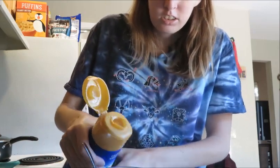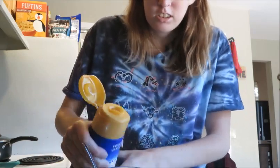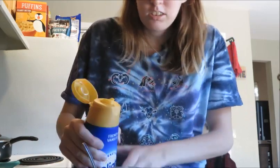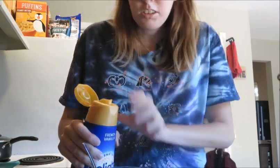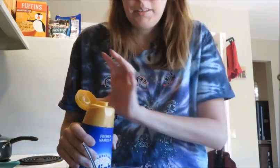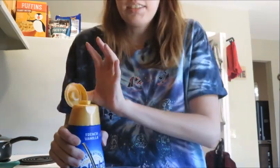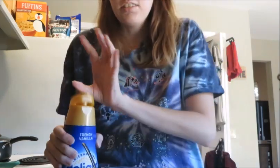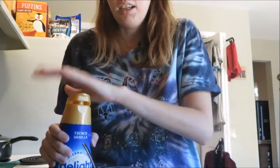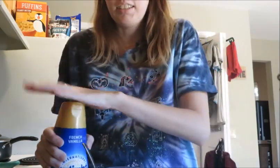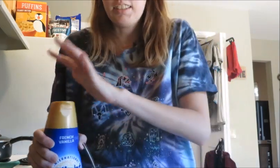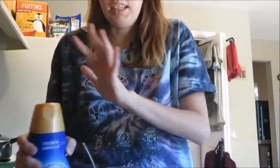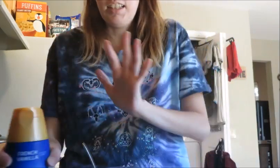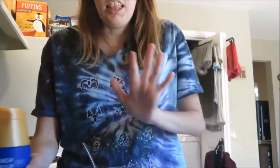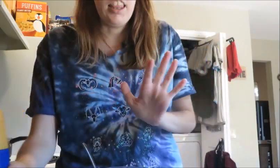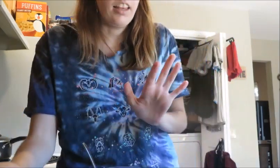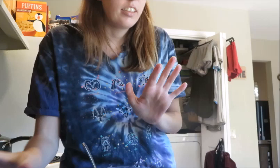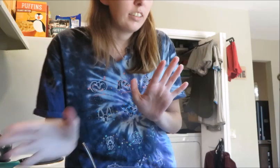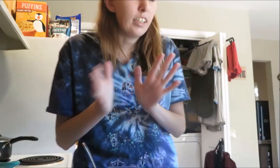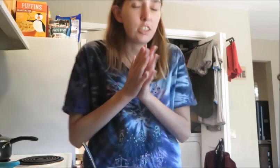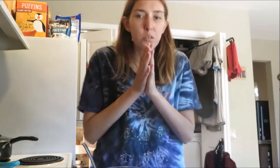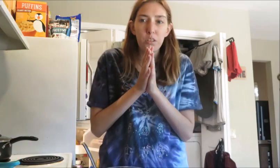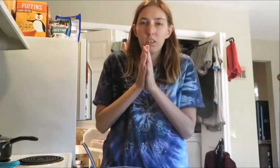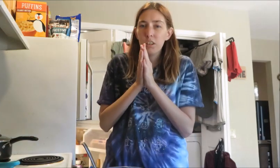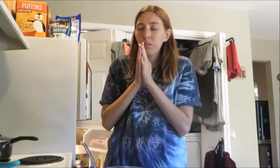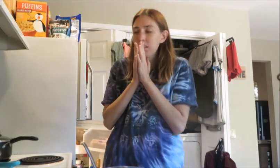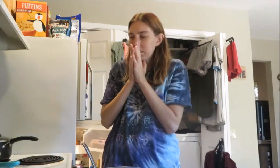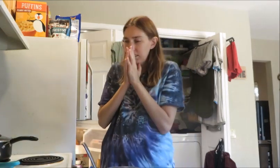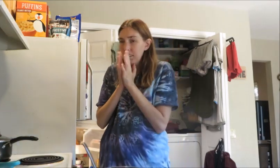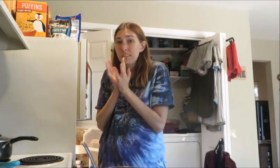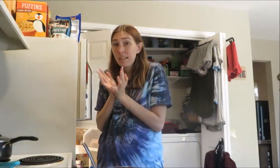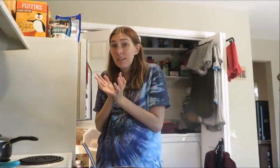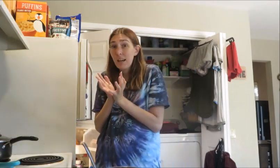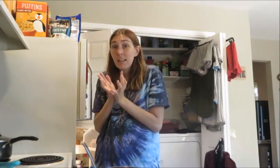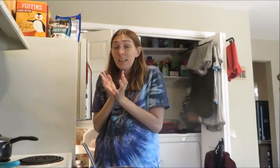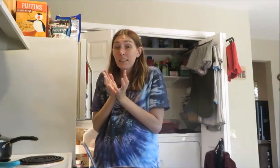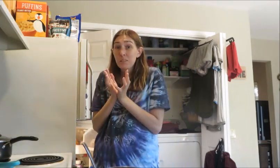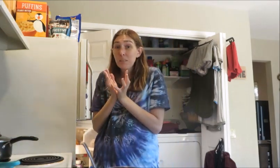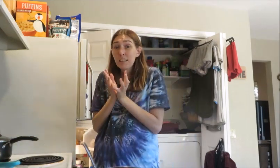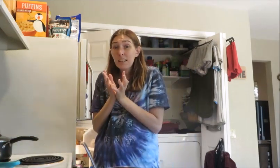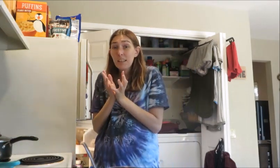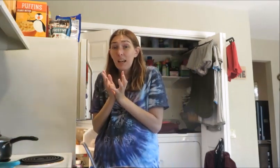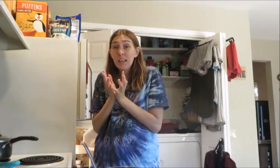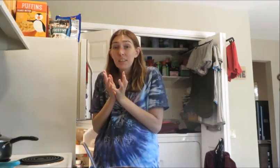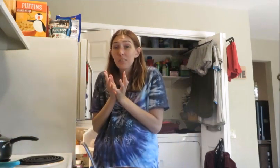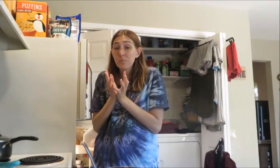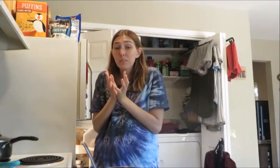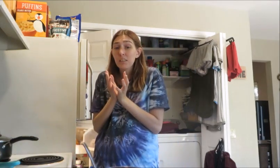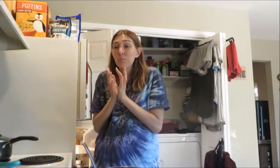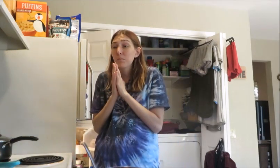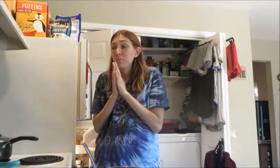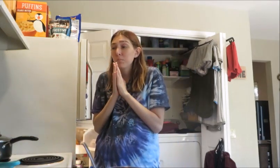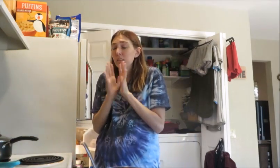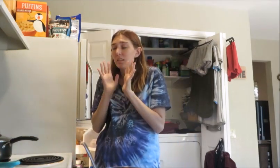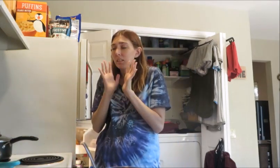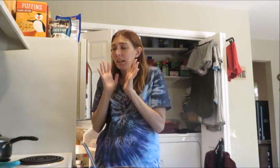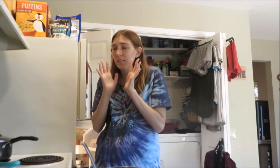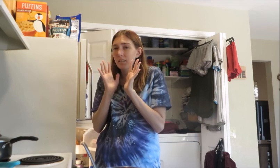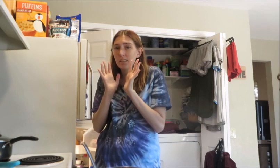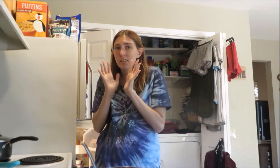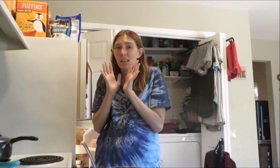And trust me, I did not like that that gingerbread cookie dough one. It's not, to me, I thought it was gonna be good, but ugh, I don't, like I said, I can't